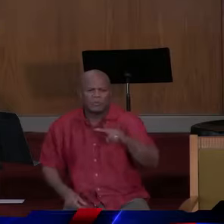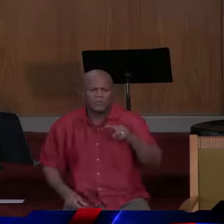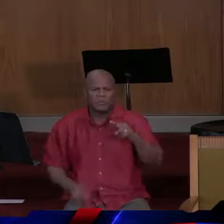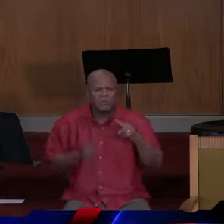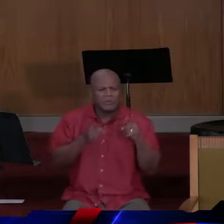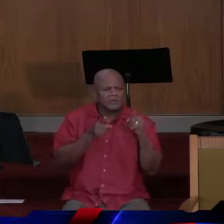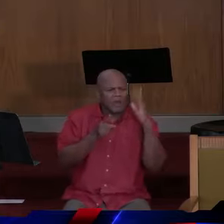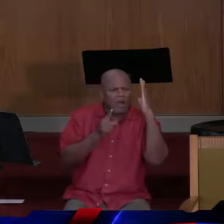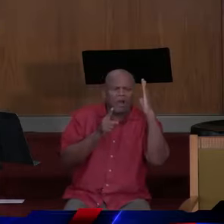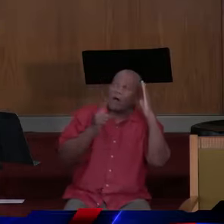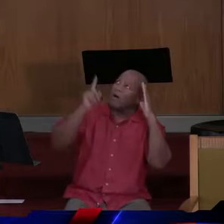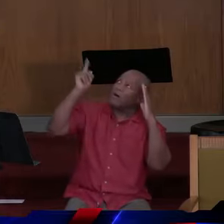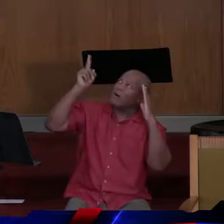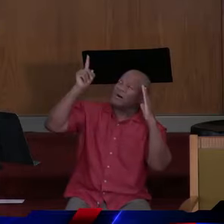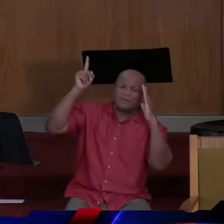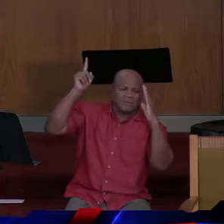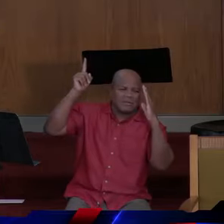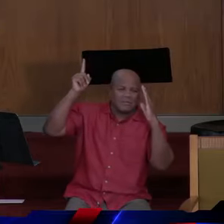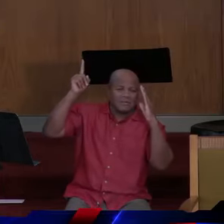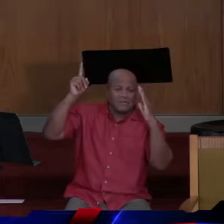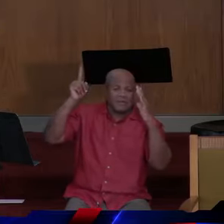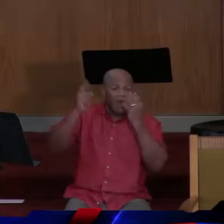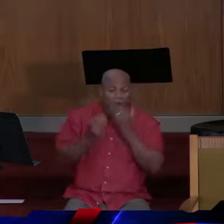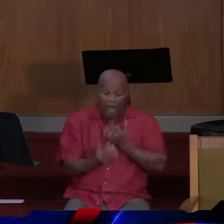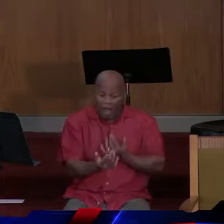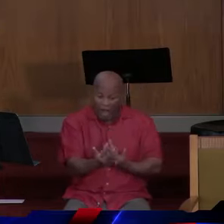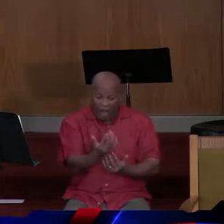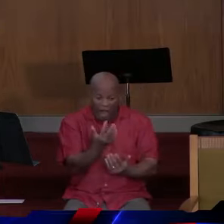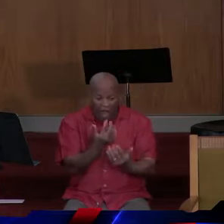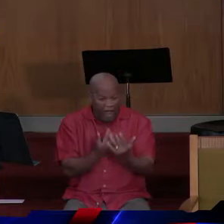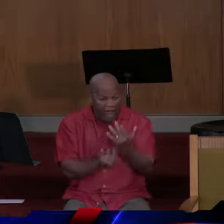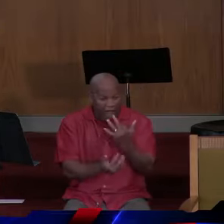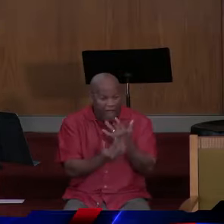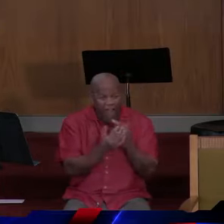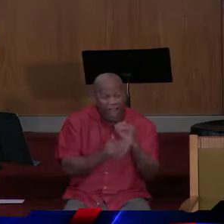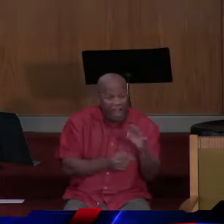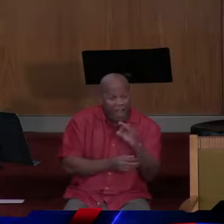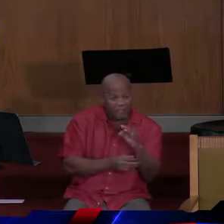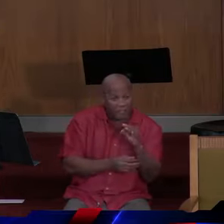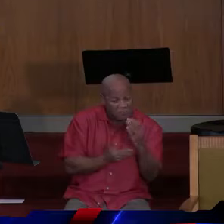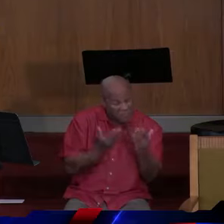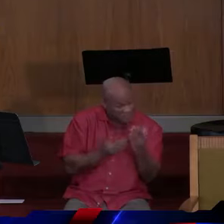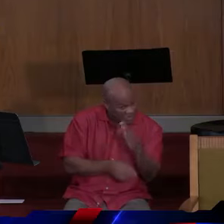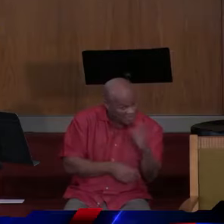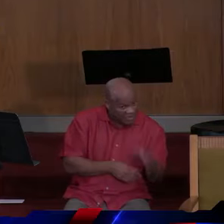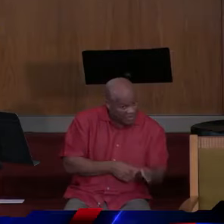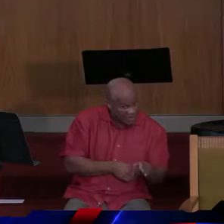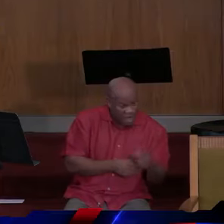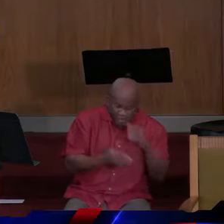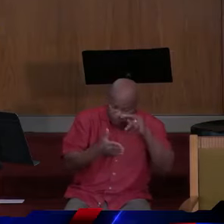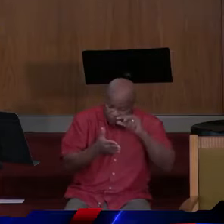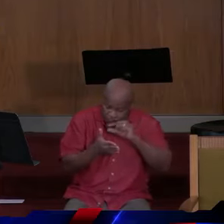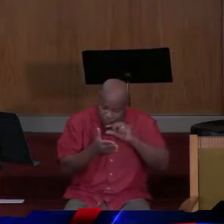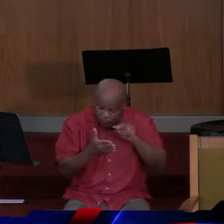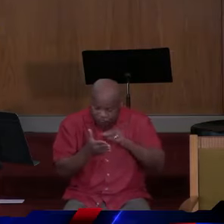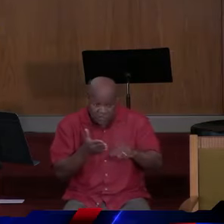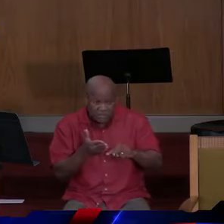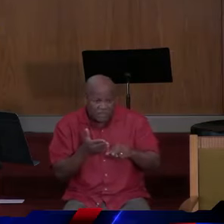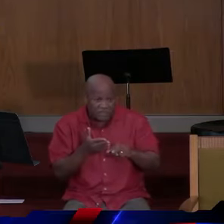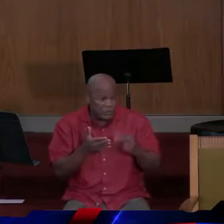God may not turn off the furnace, but I read through in three, and the fourth one was in the